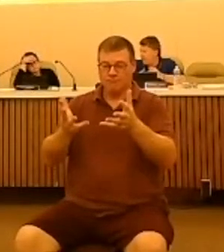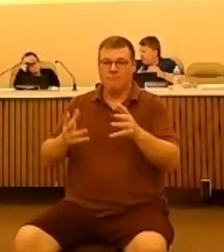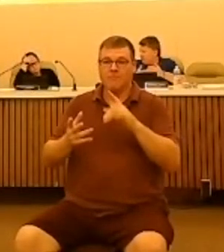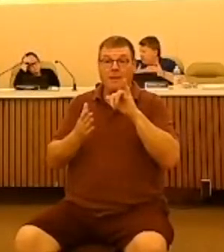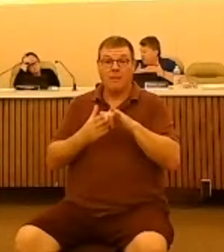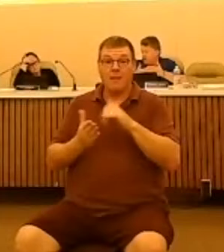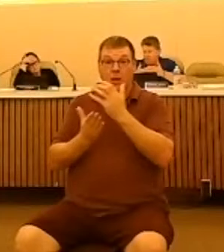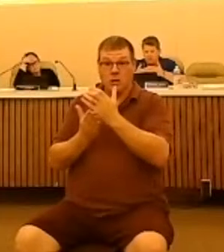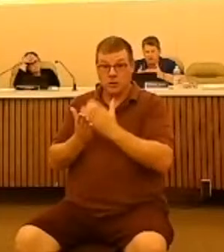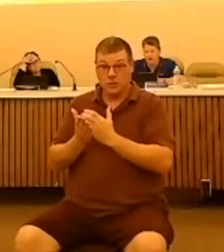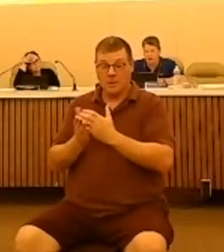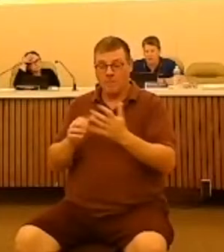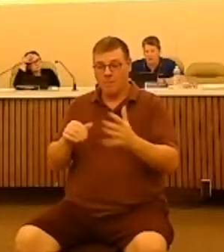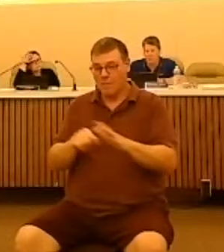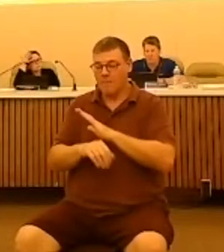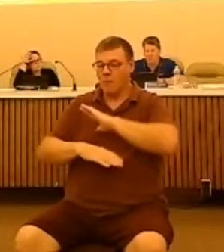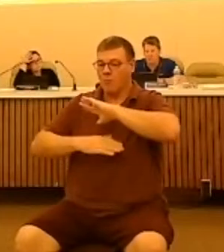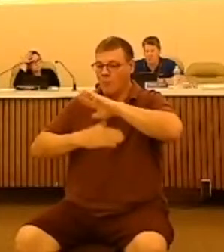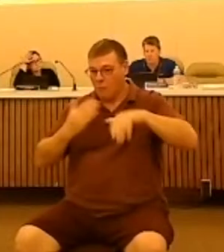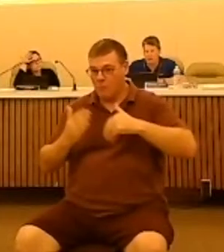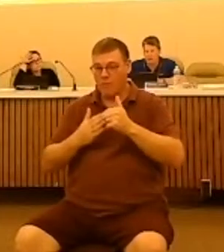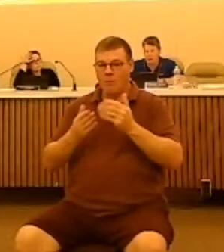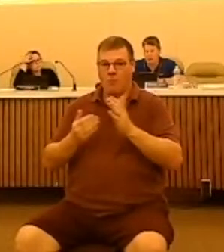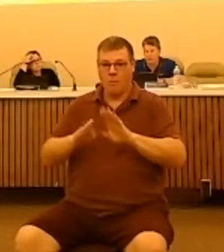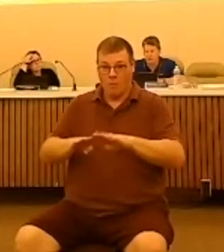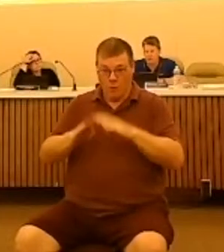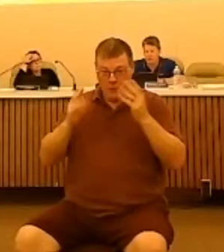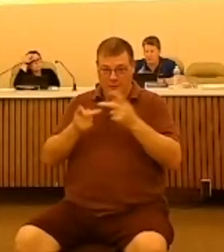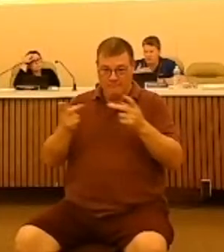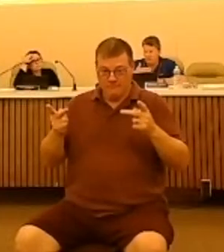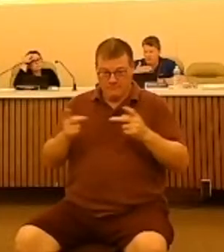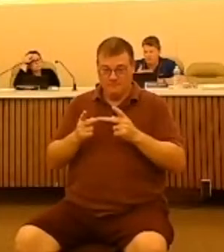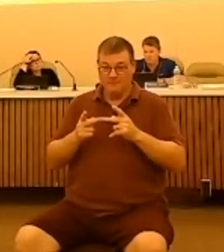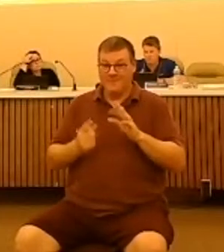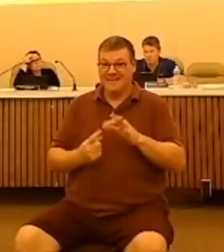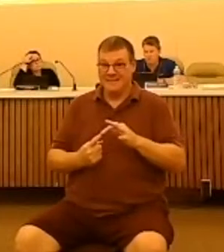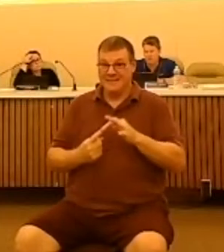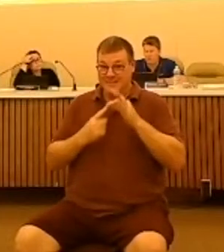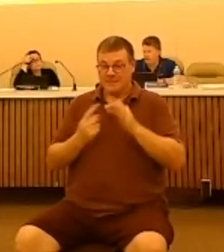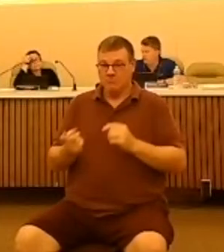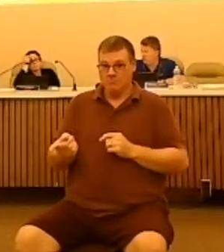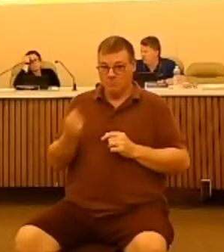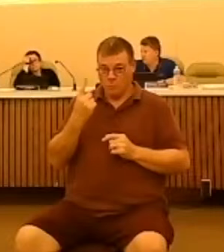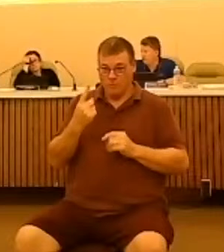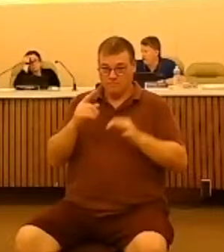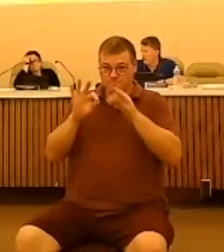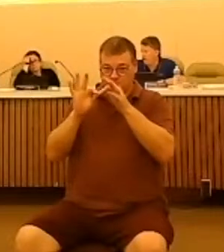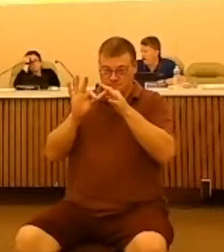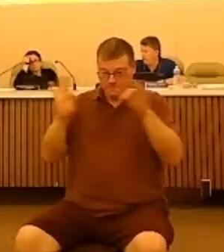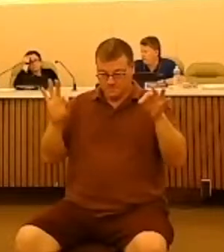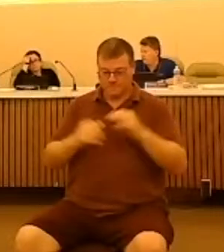That chapter covered almost all open space incentives except for this one sentence.